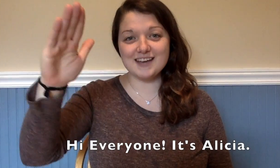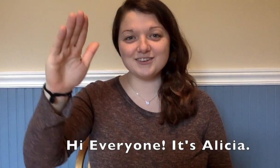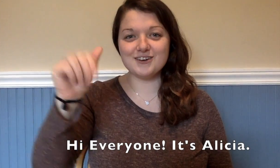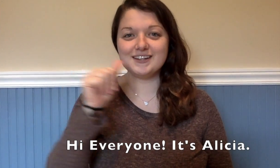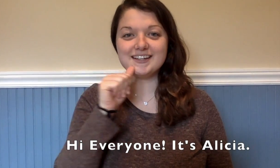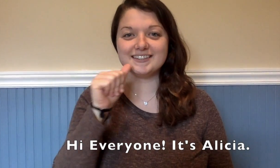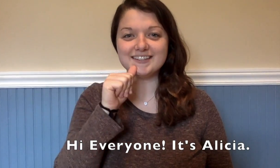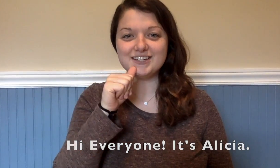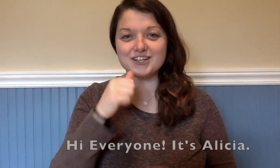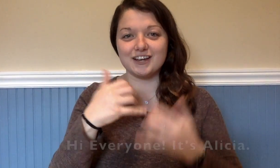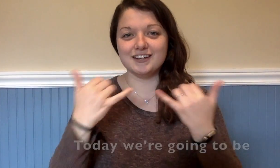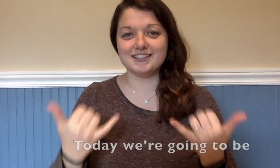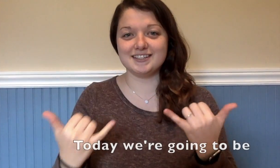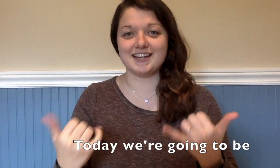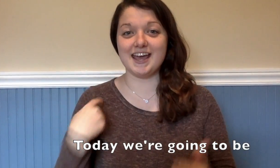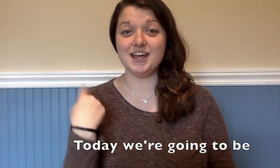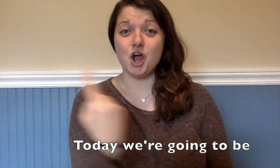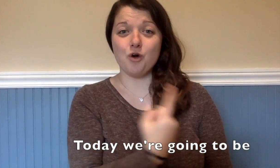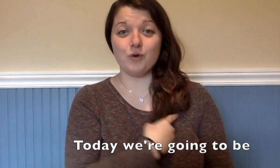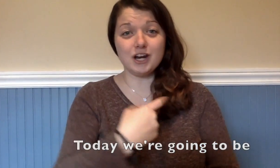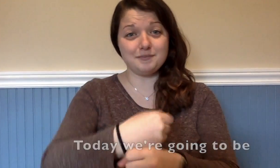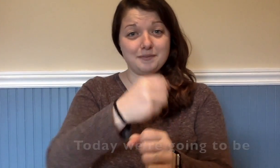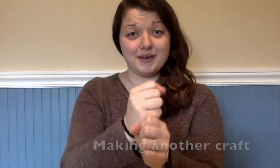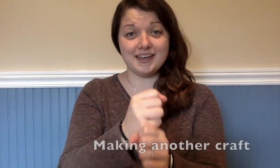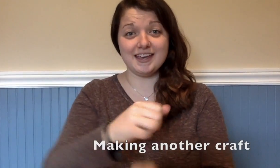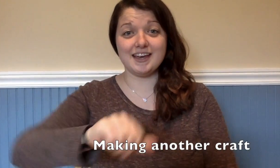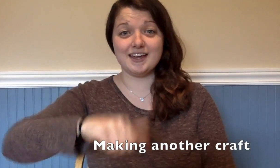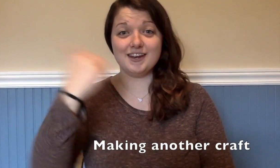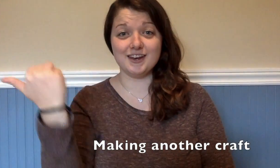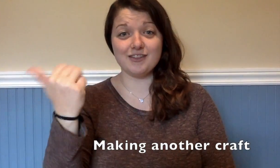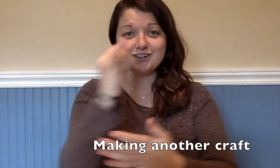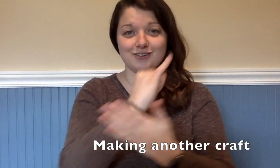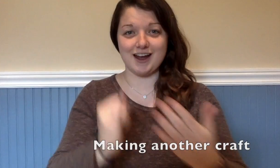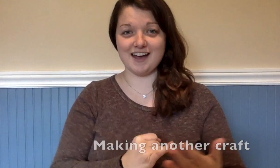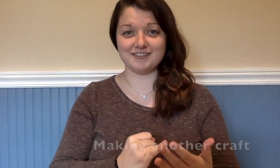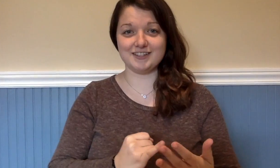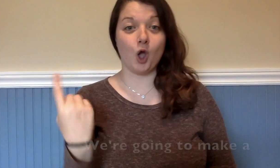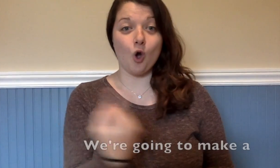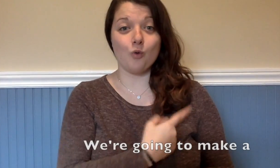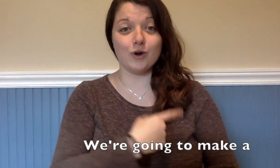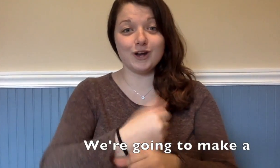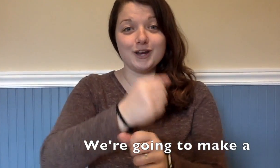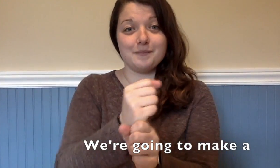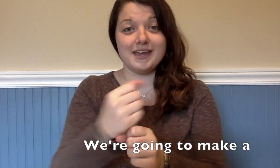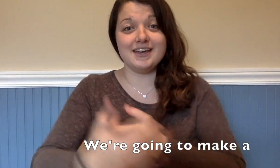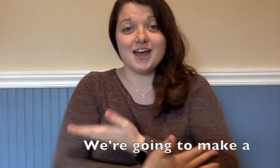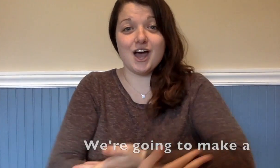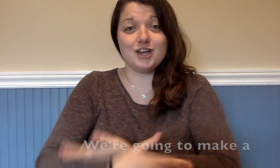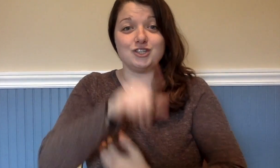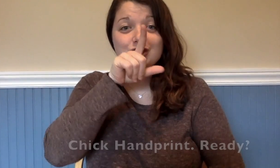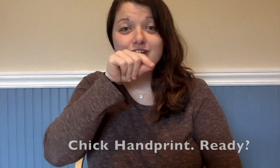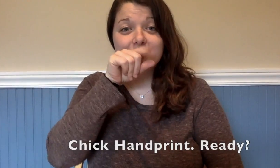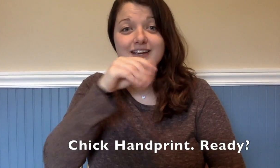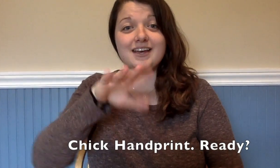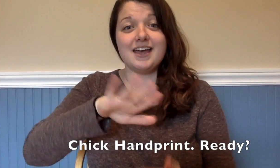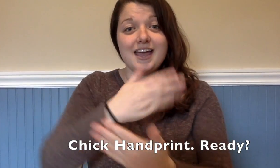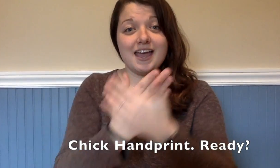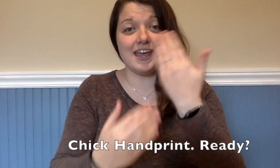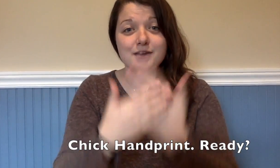Hi everyone, it's Alicia. Today, we're gonna be making another craft. We're gonna make a chick